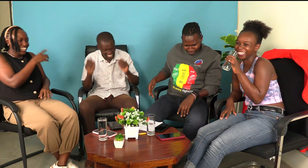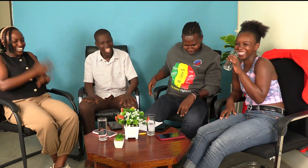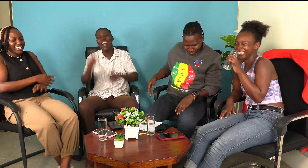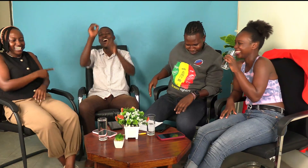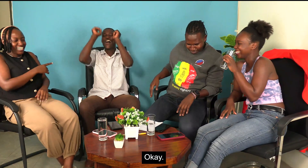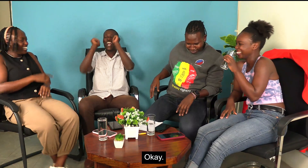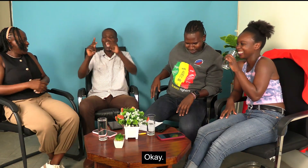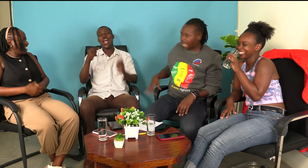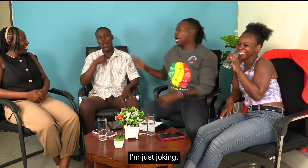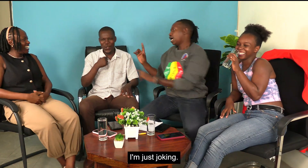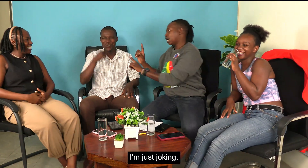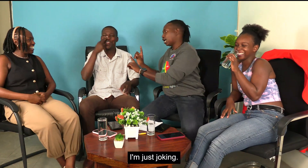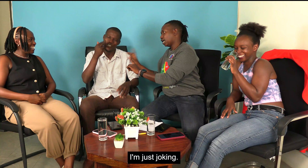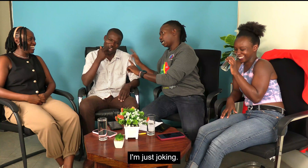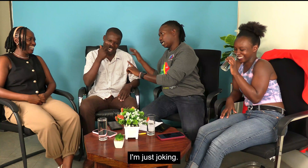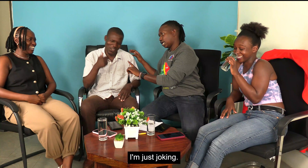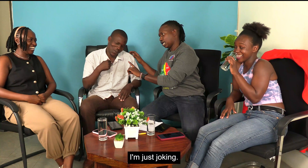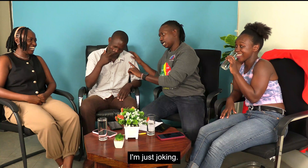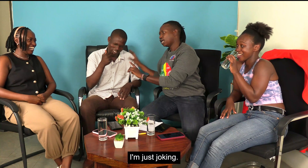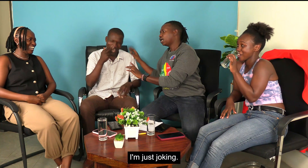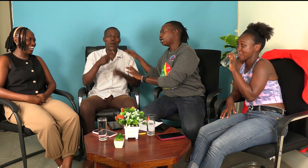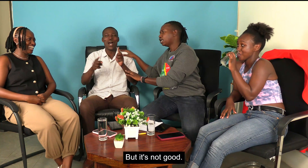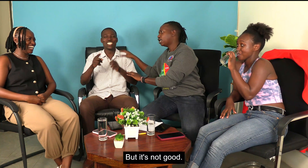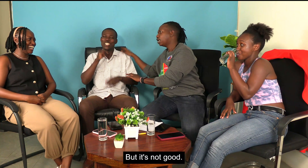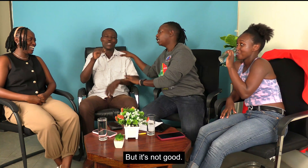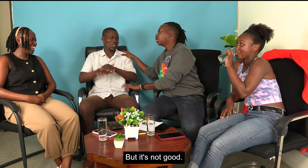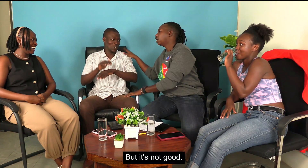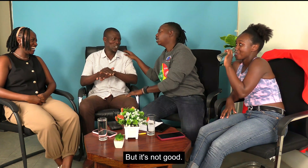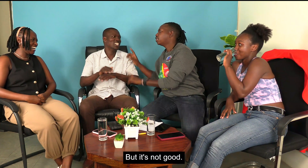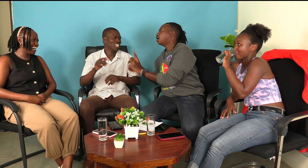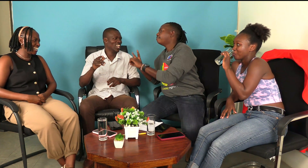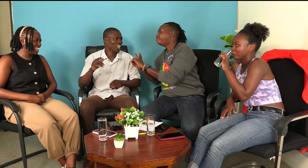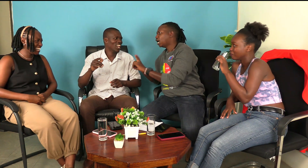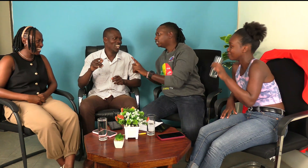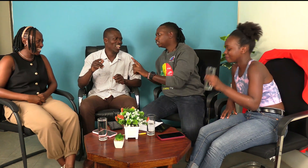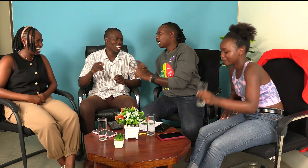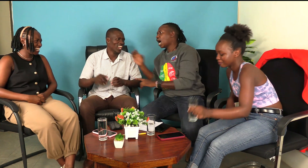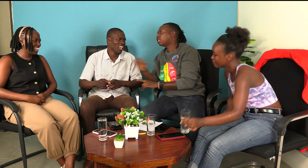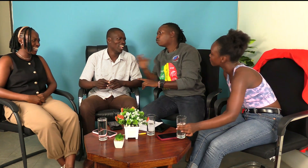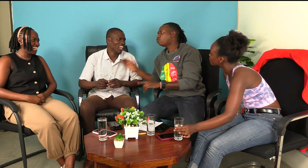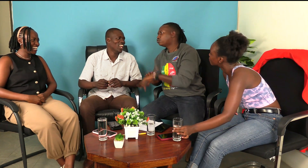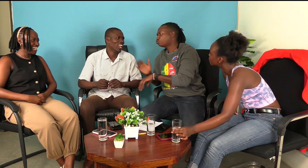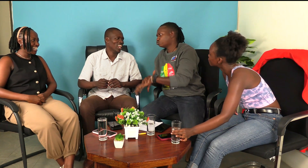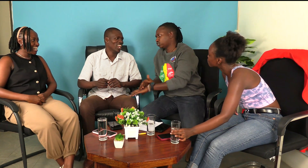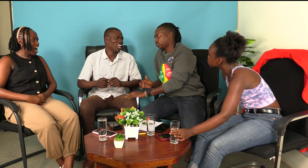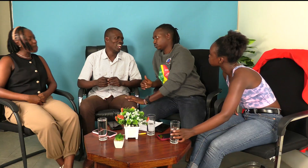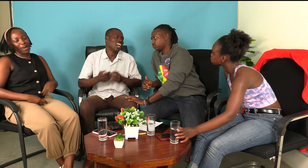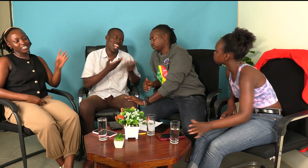Wait. This is fake. No. Okay, I'm just But being funny. you know what, Collins? But alcohol is good,